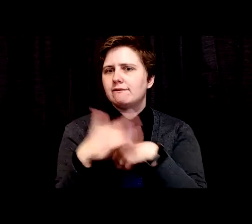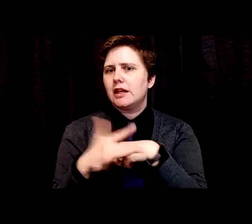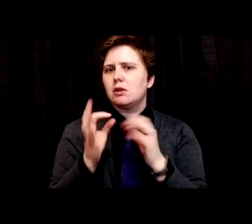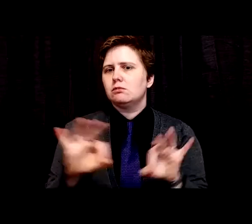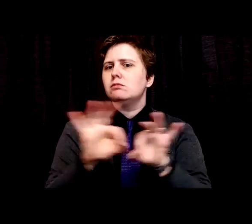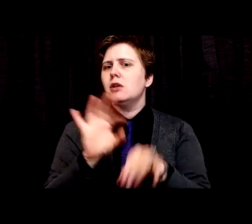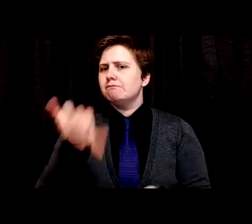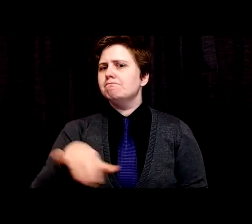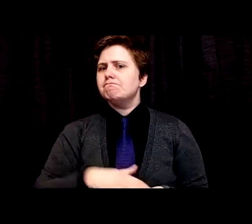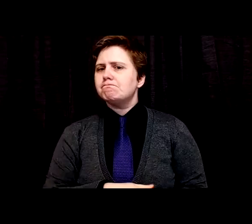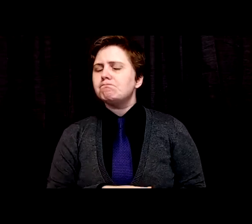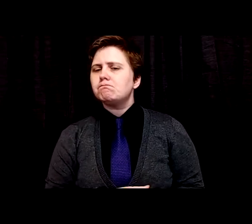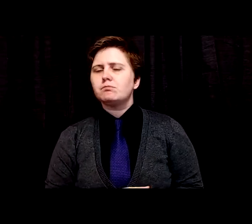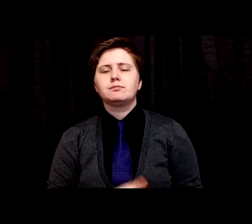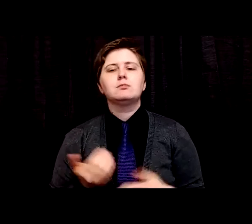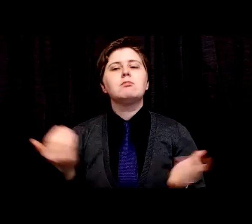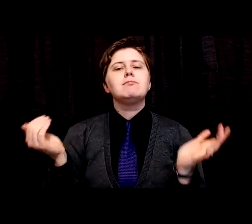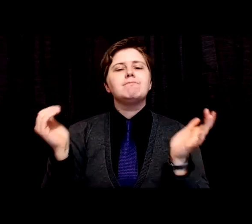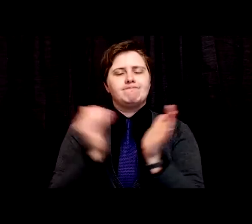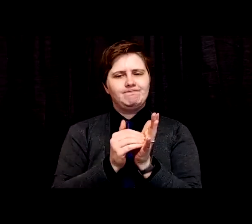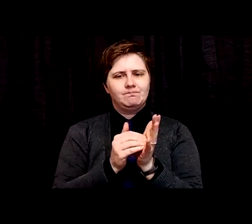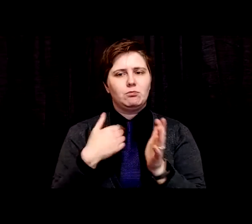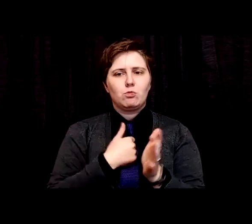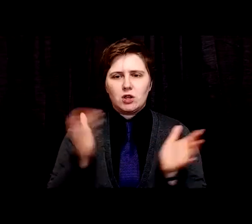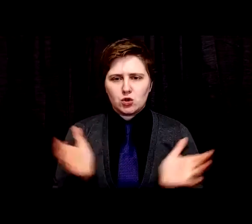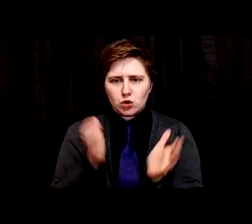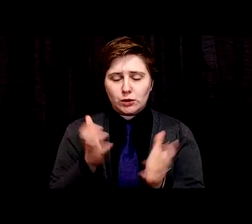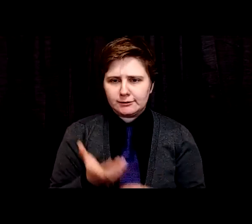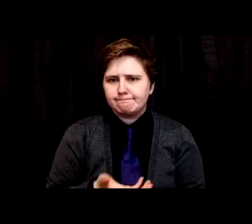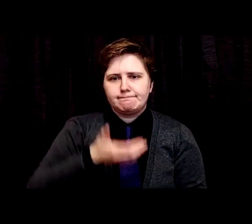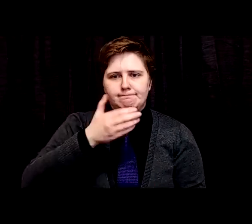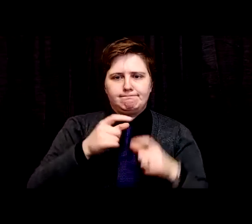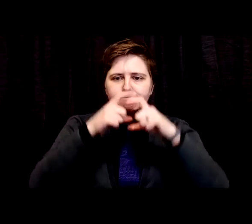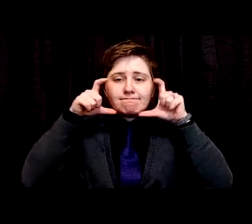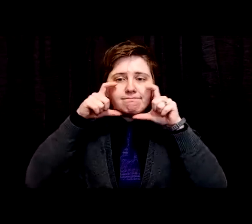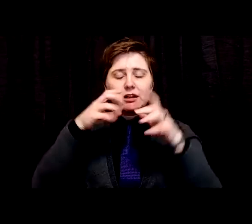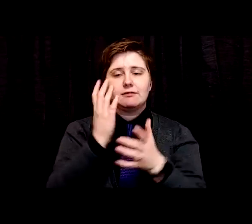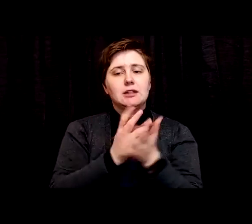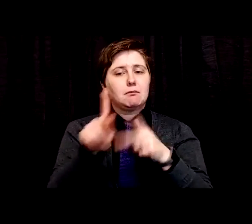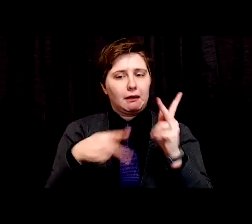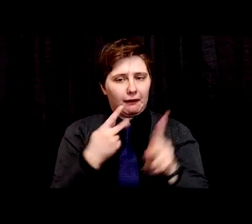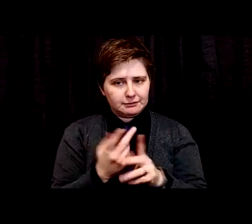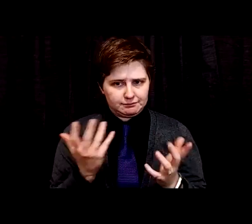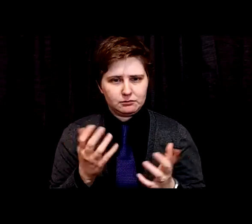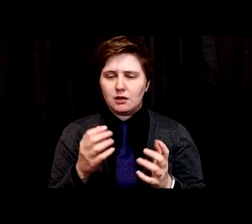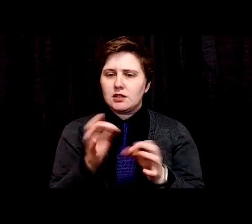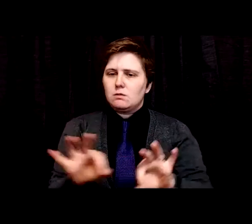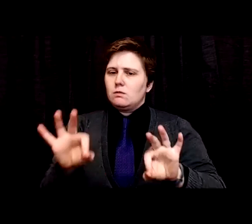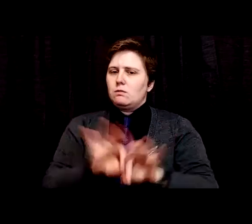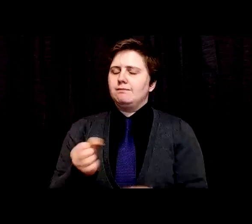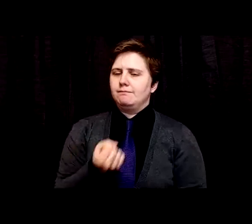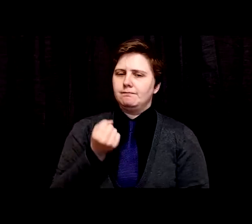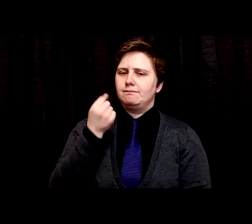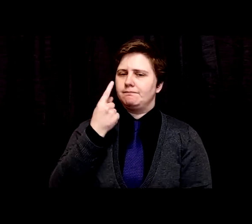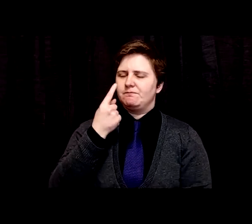house. Again, we are encouraging to use face coverings and or face masks, but these face coverings are important. Again,